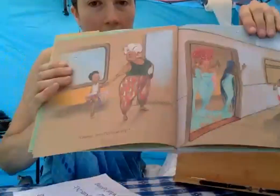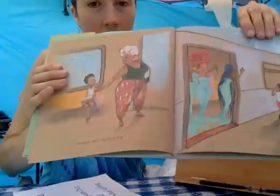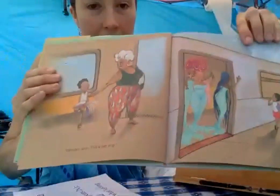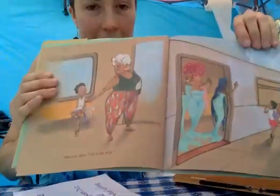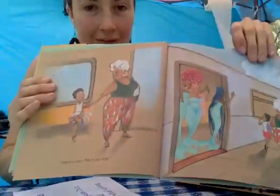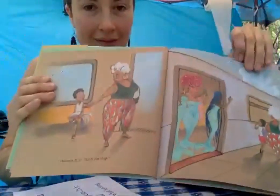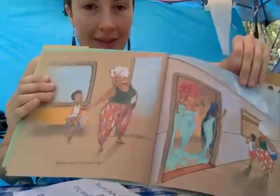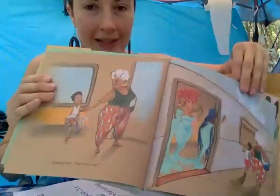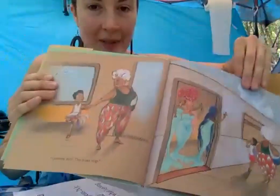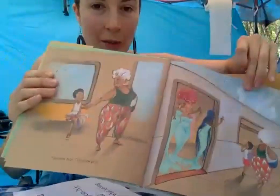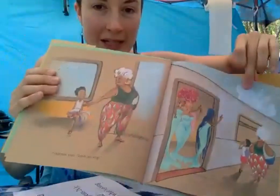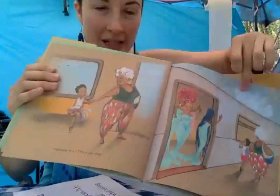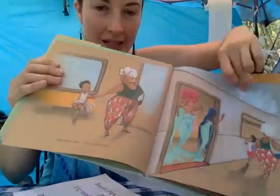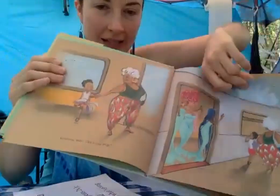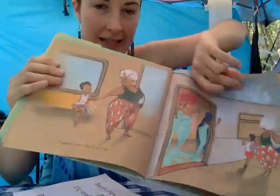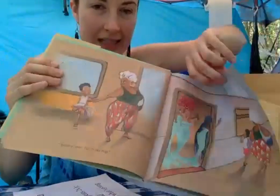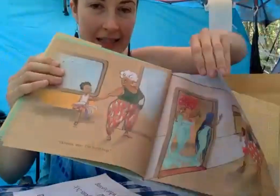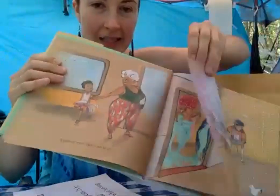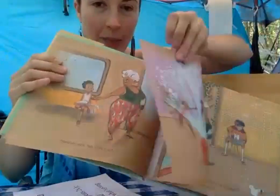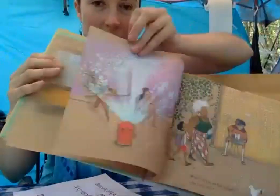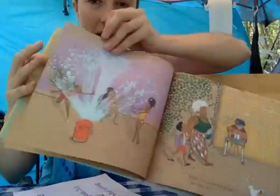Oh, the mermaids are staying in the subway train.